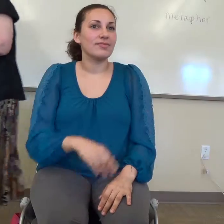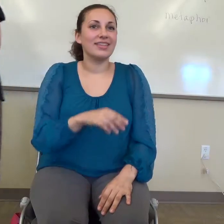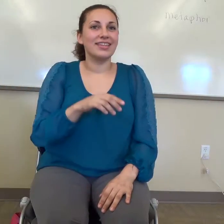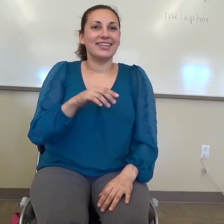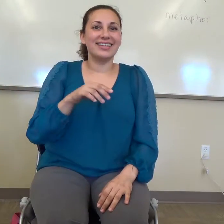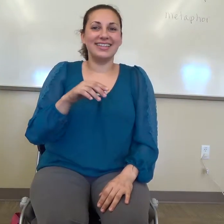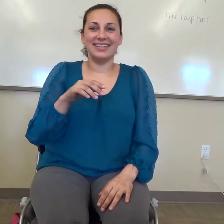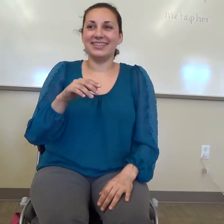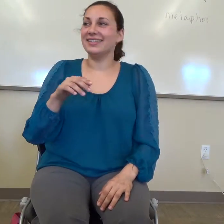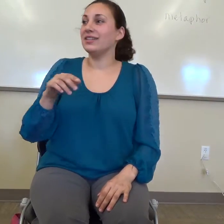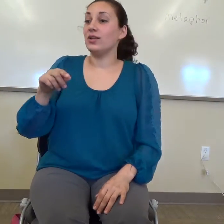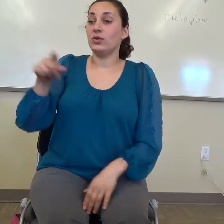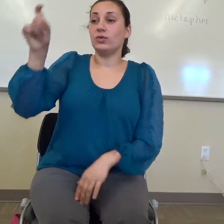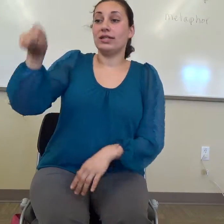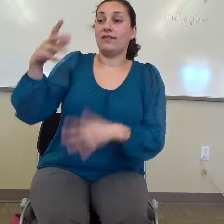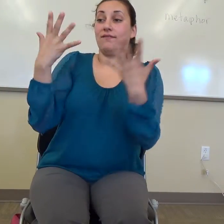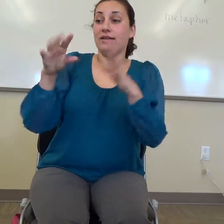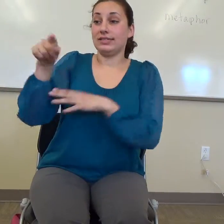do this stuff first. The